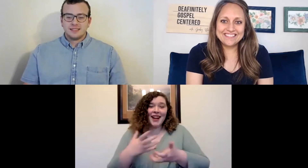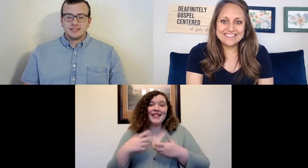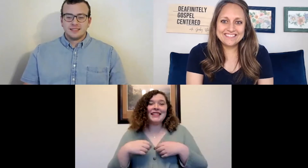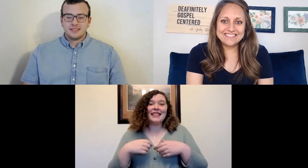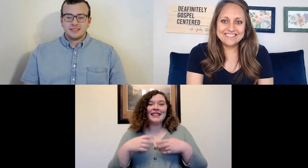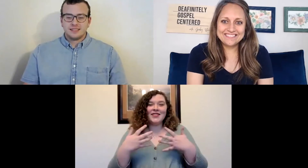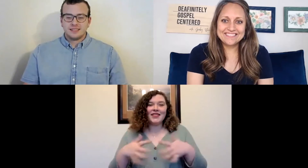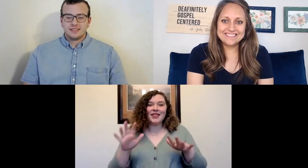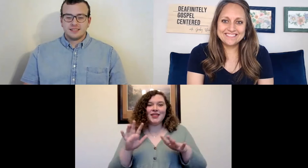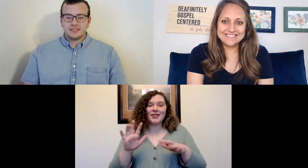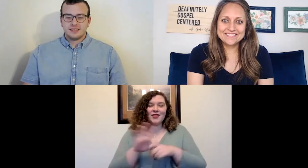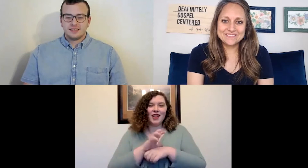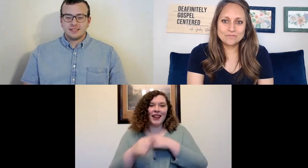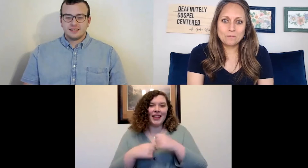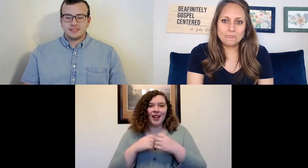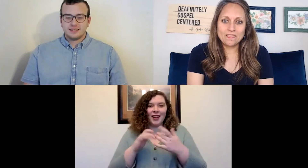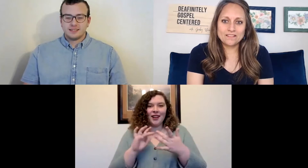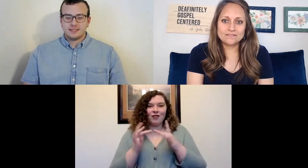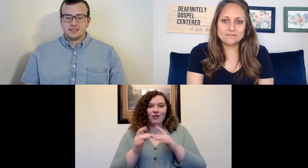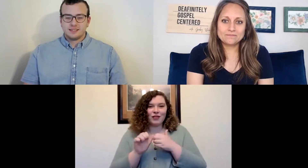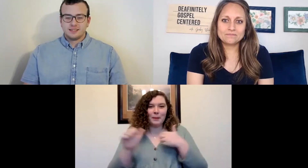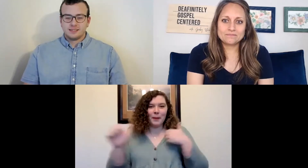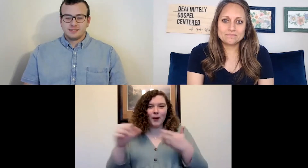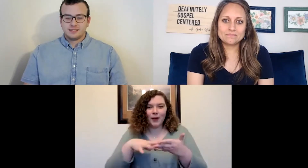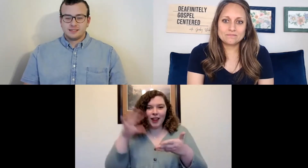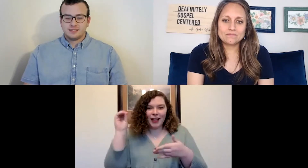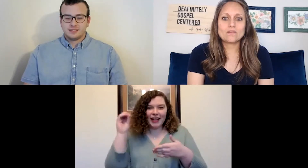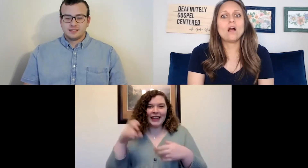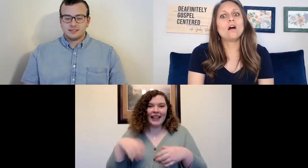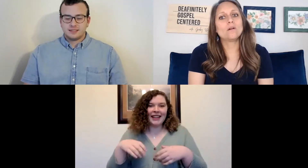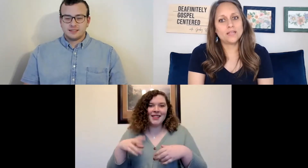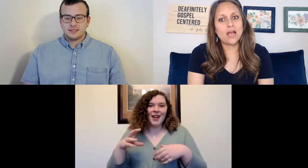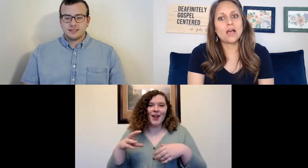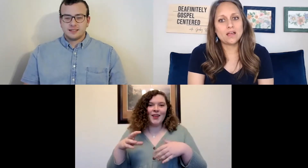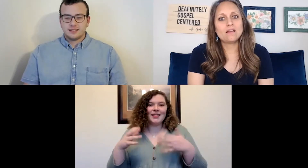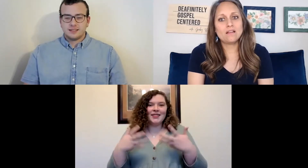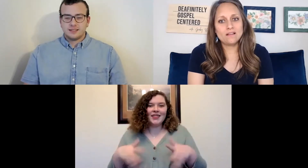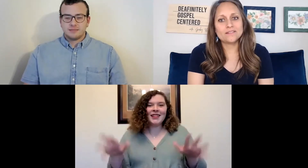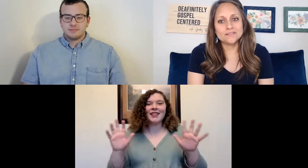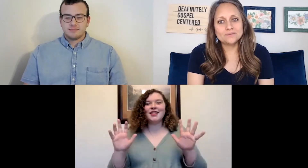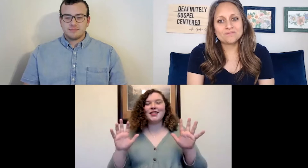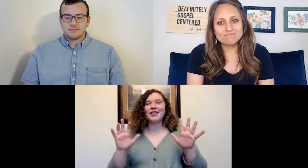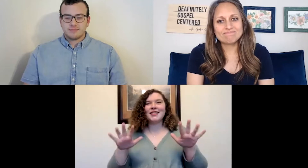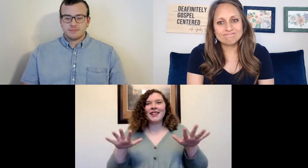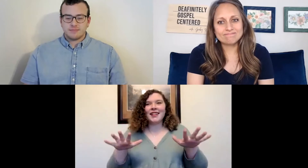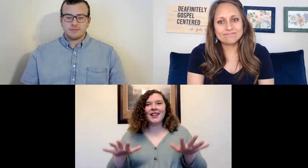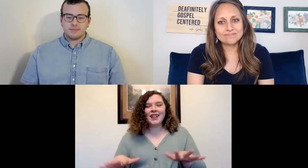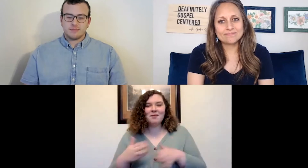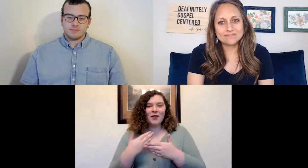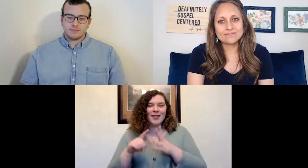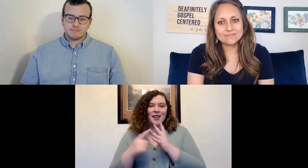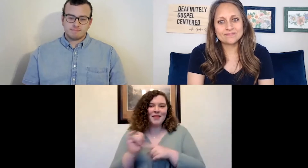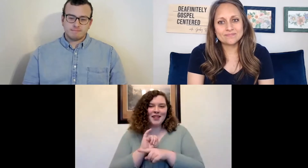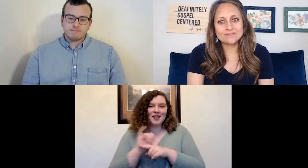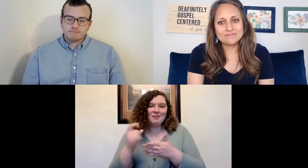Yeah, I'm doing good. I'm really exhausted. I just finished a full year of remote learning, so yeah,